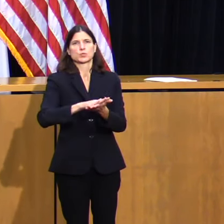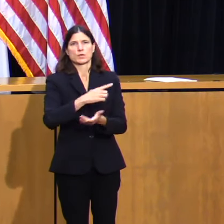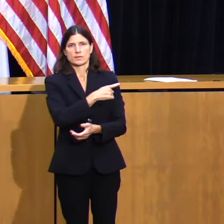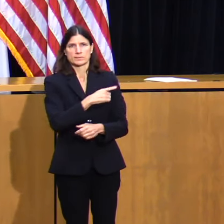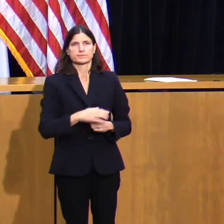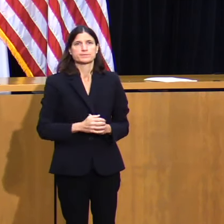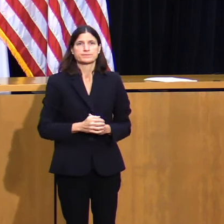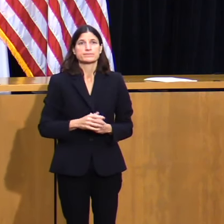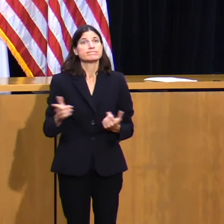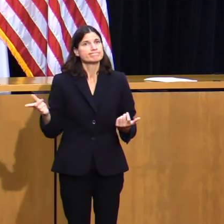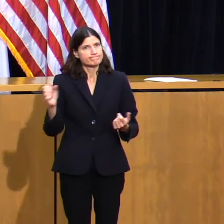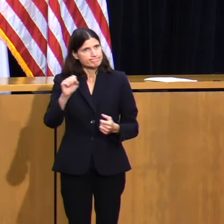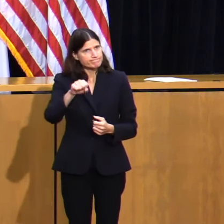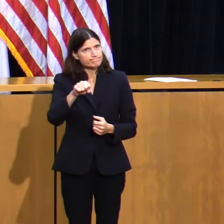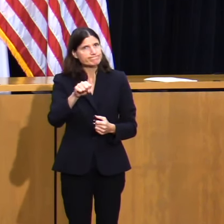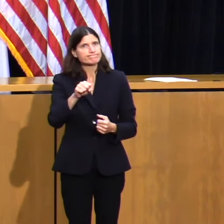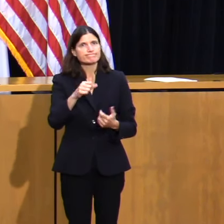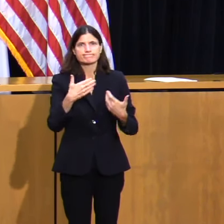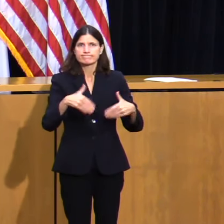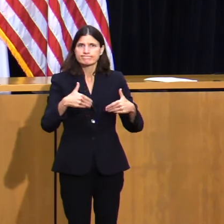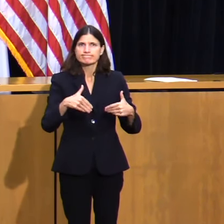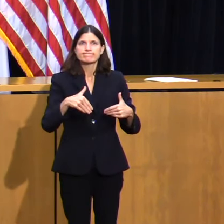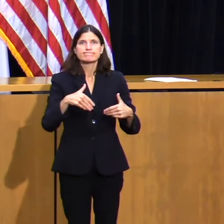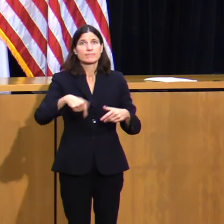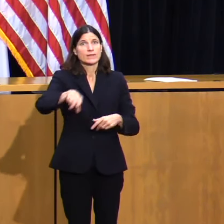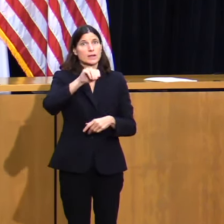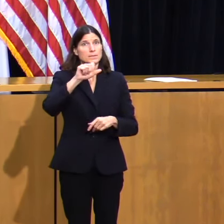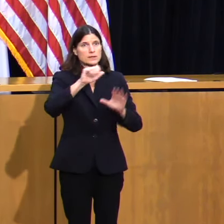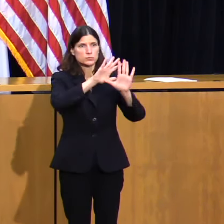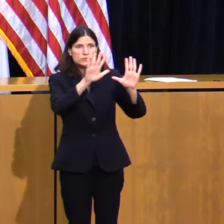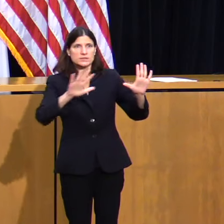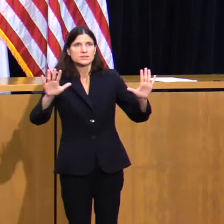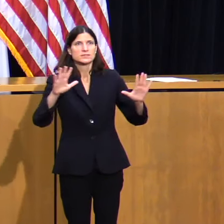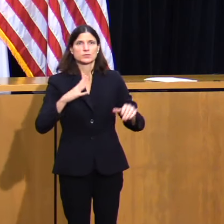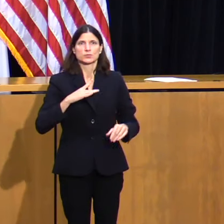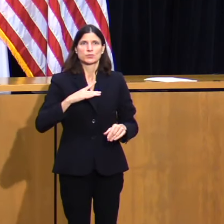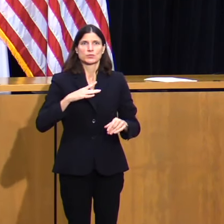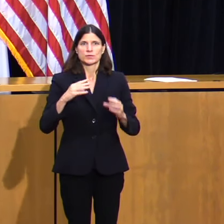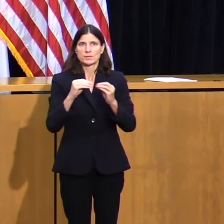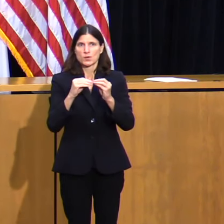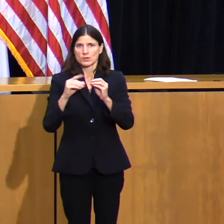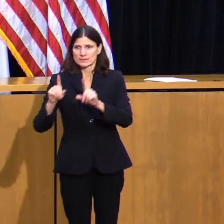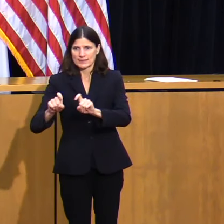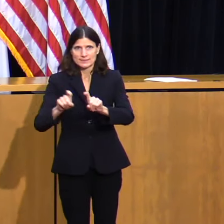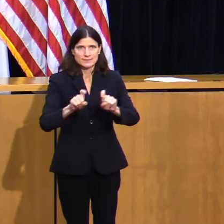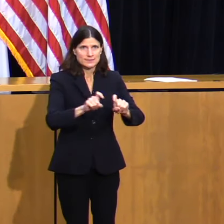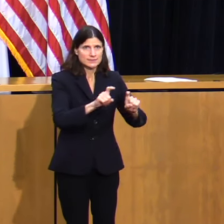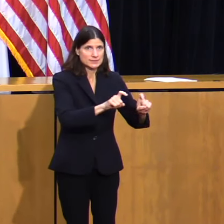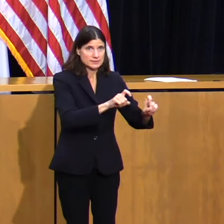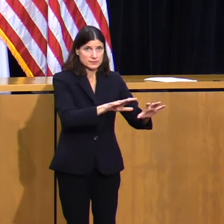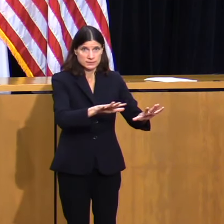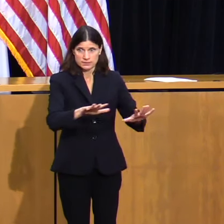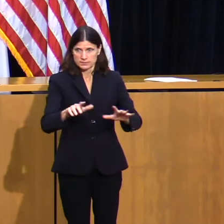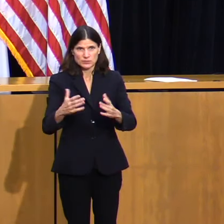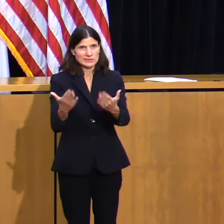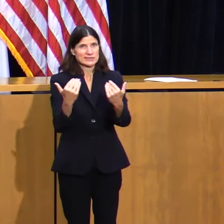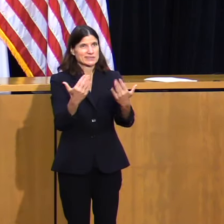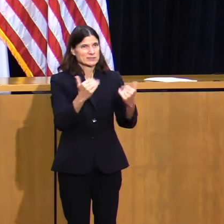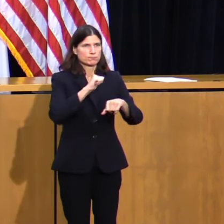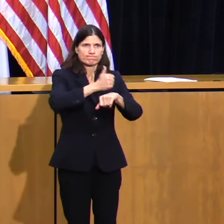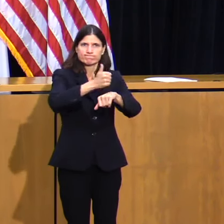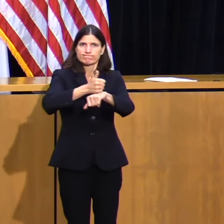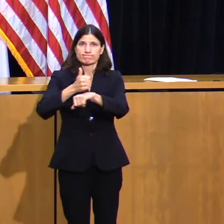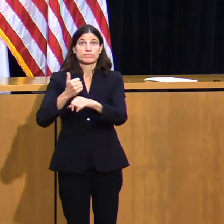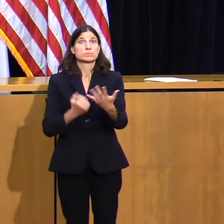progress to increase both our testing capacity and access to testing. This has been a priority of ours since day one of fighting the